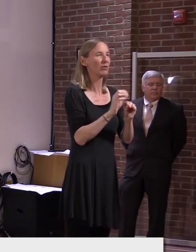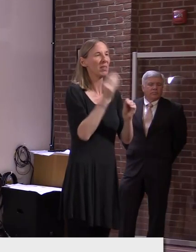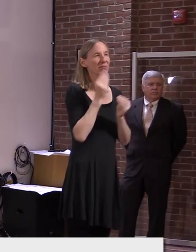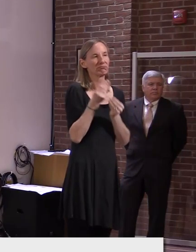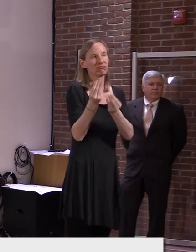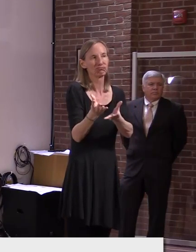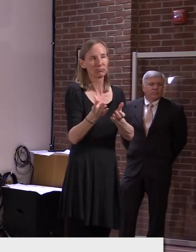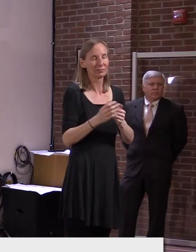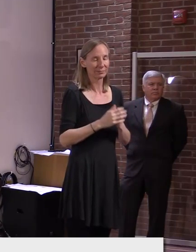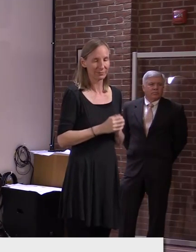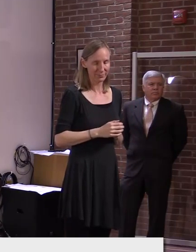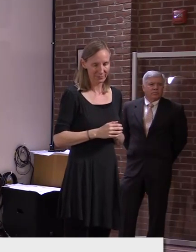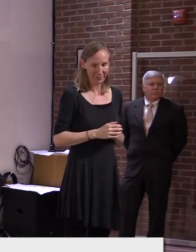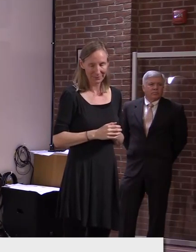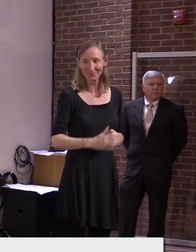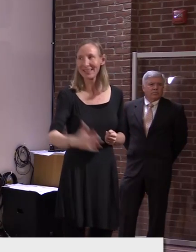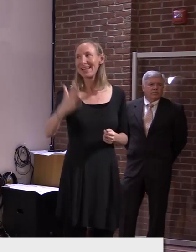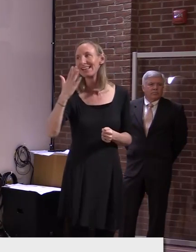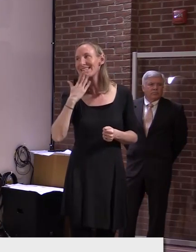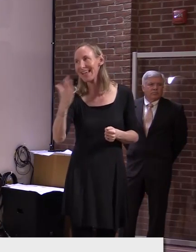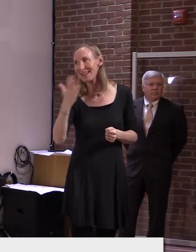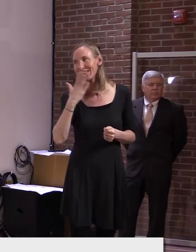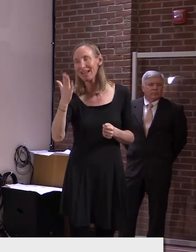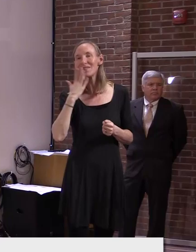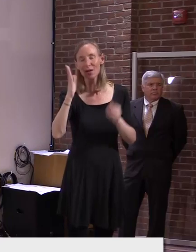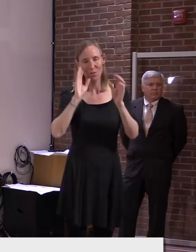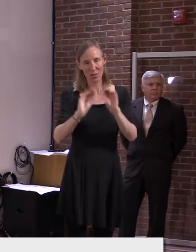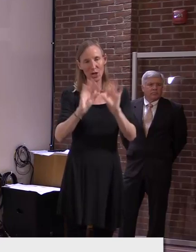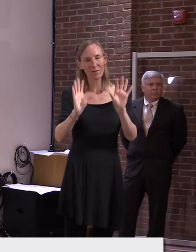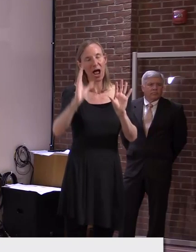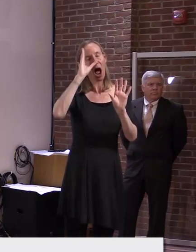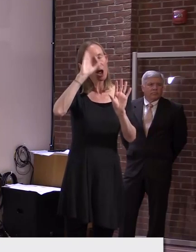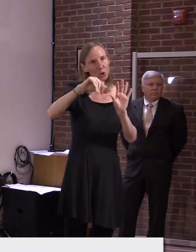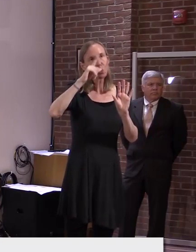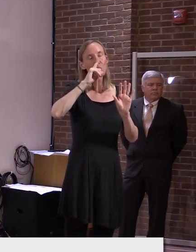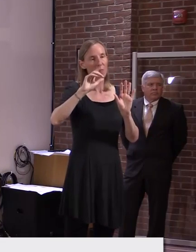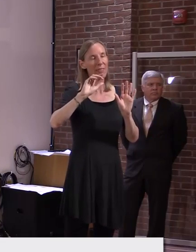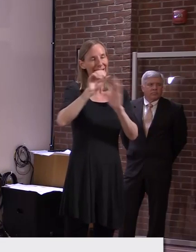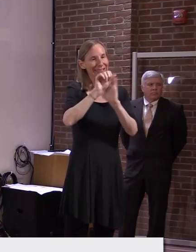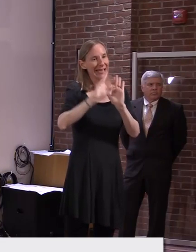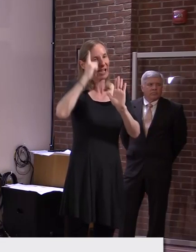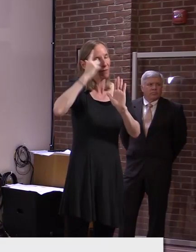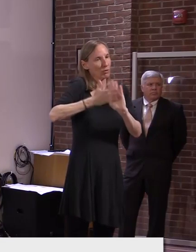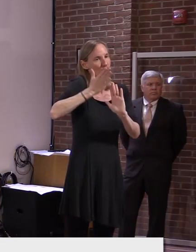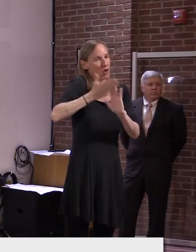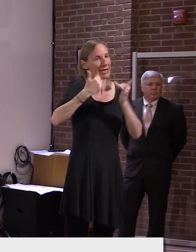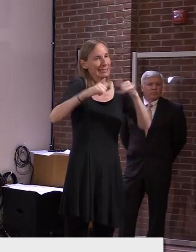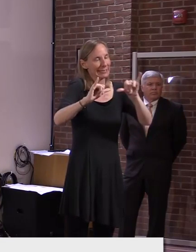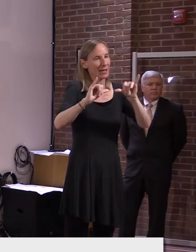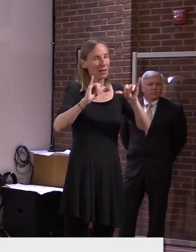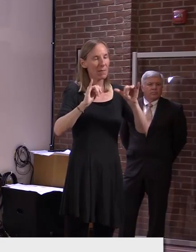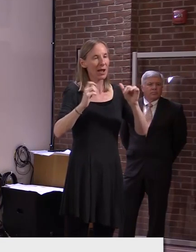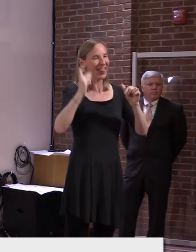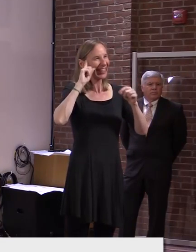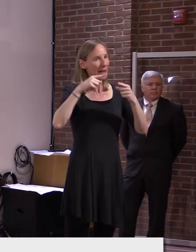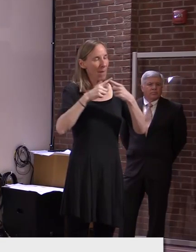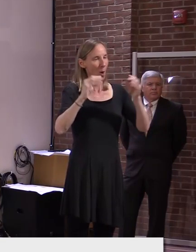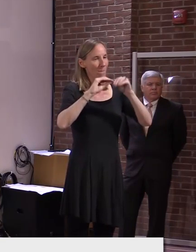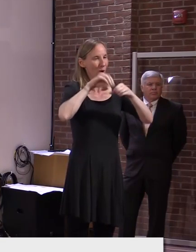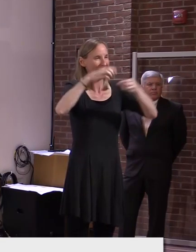Okay, and thank you, and thanks for the clarification. Yes, I knew state government was operating. I should have been a little clearer that what the